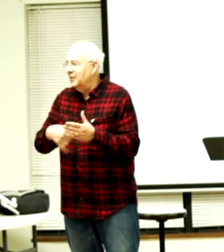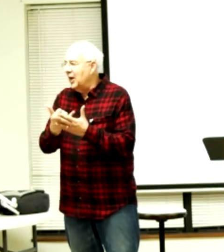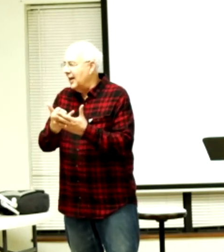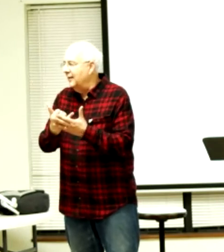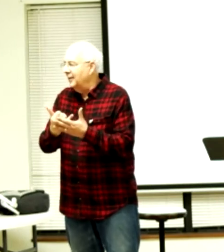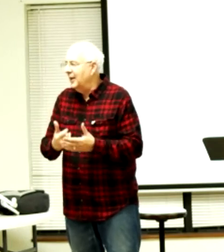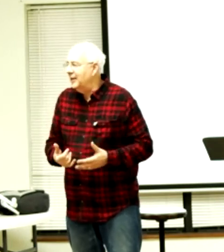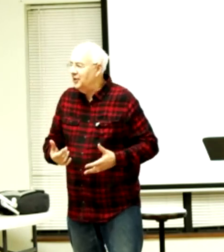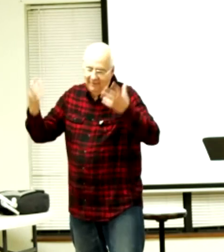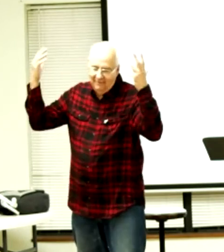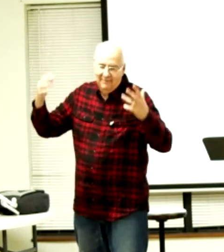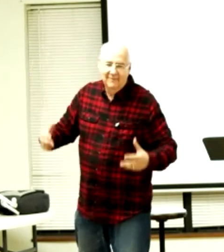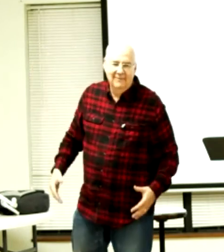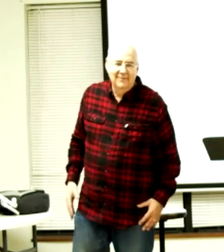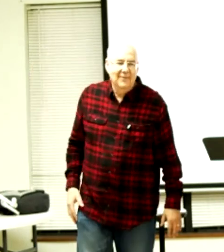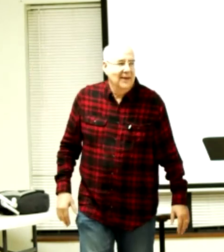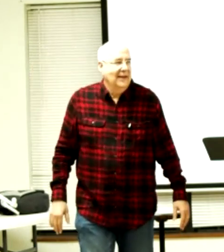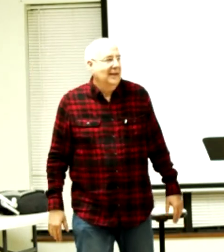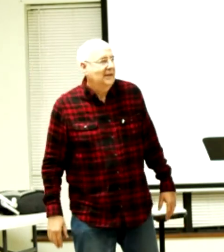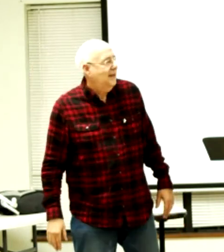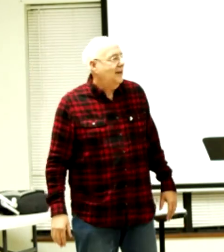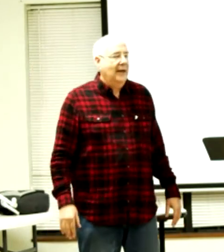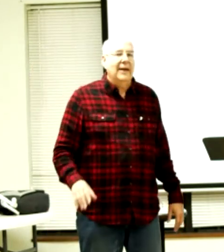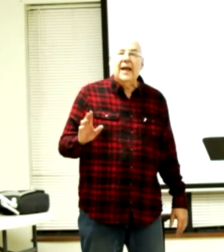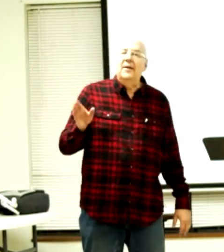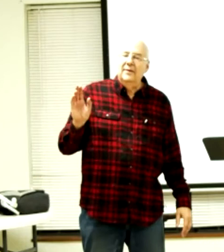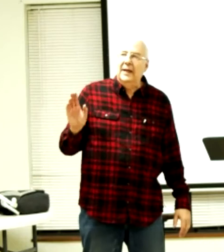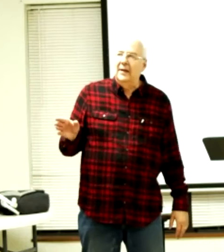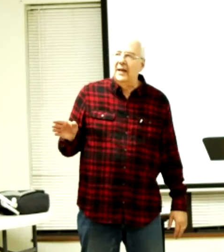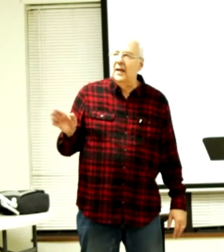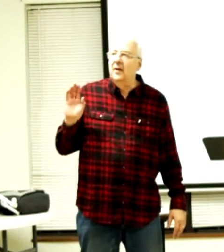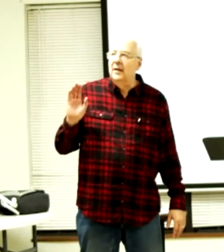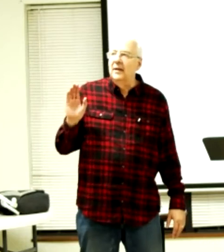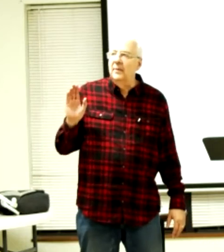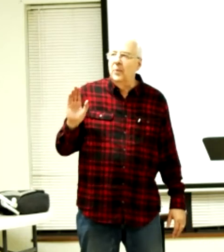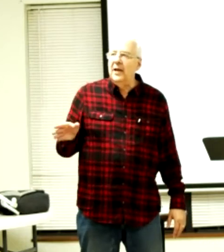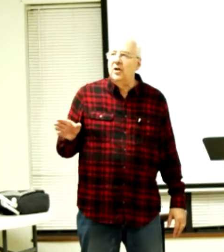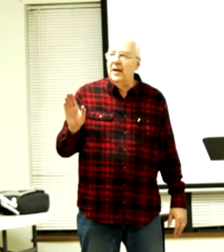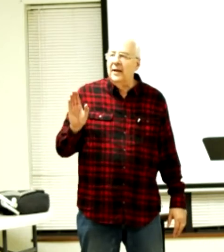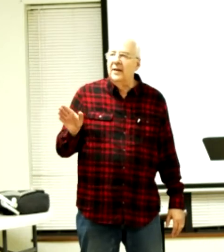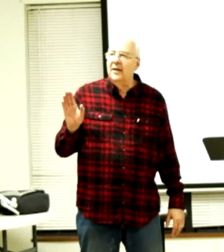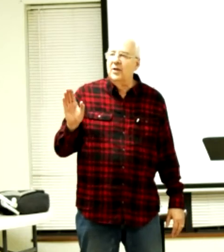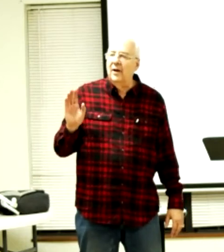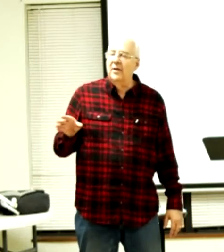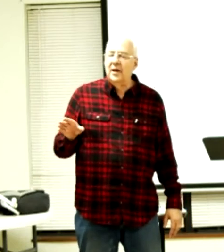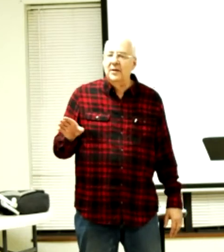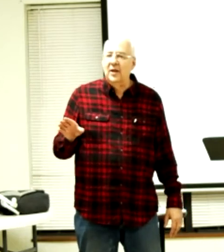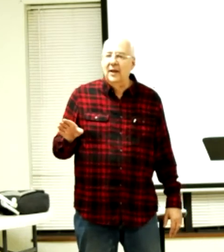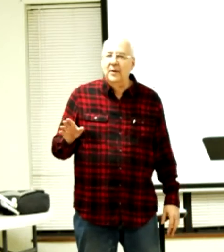sign. Okay, just anyway. And again, British and English and all those kind of sign languages